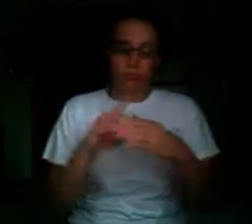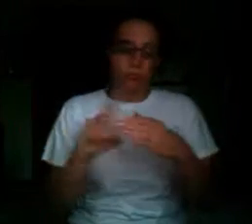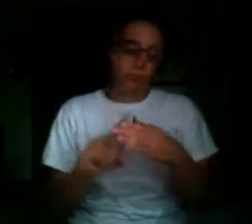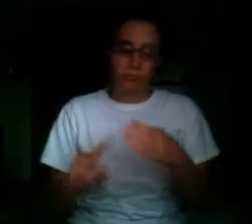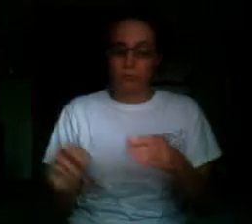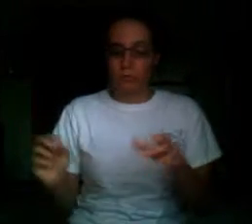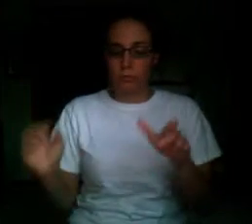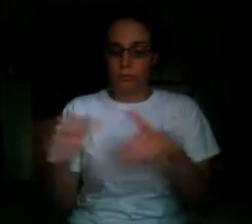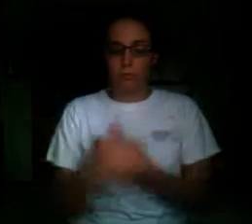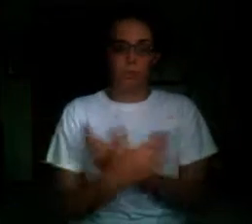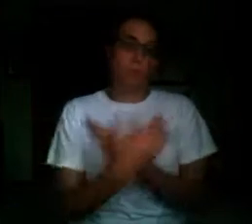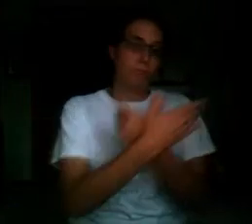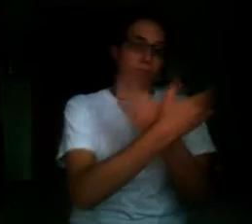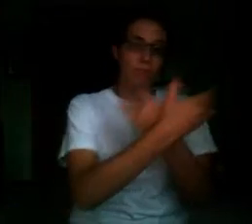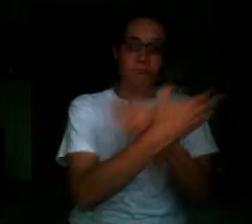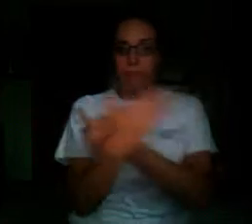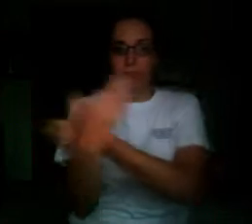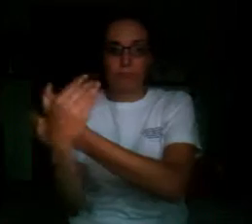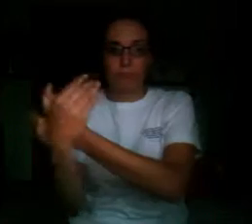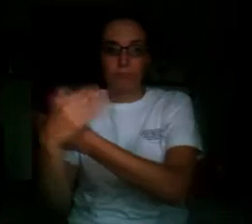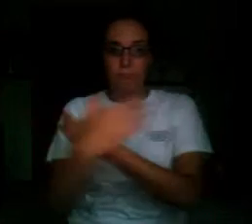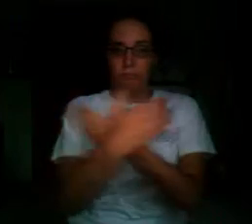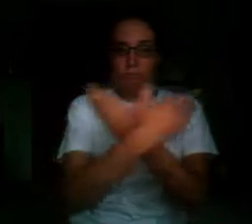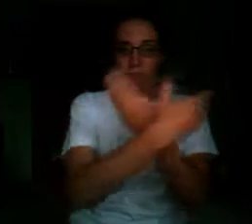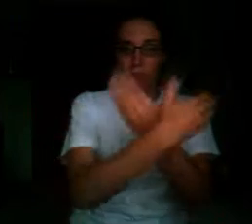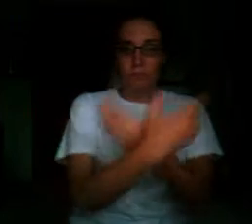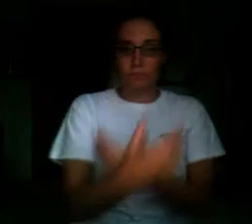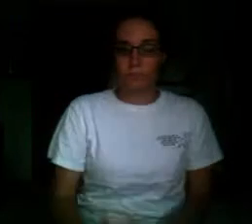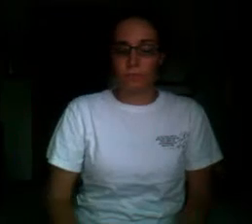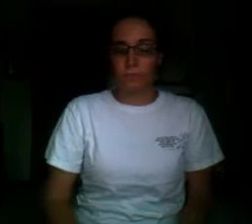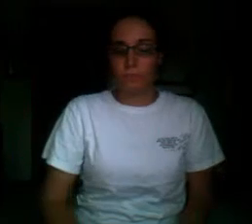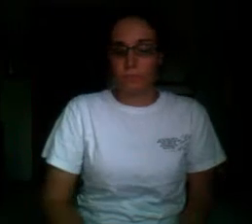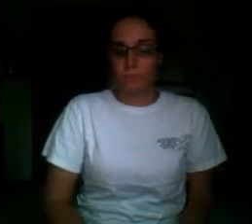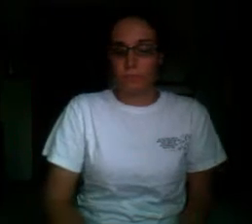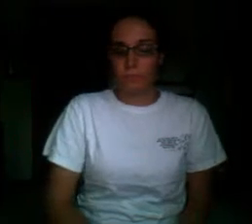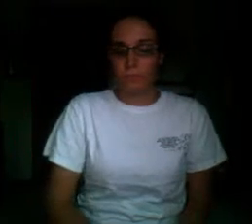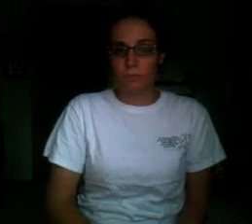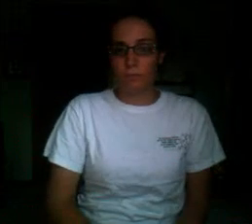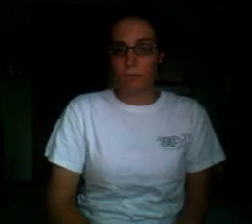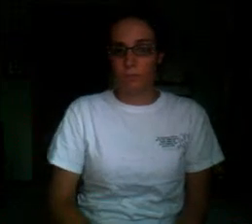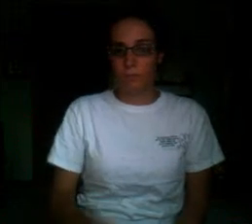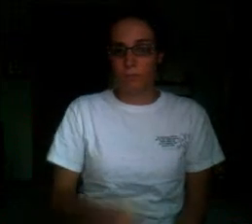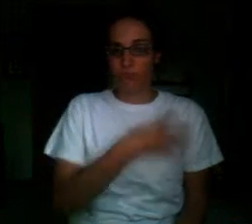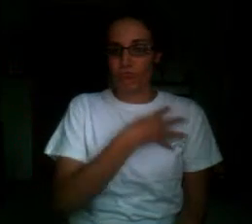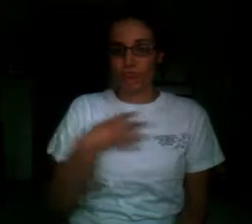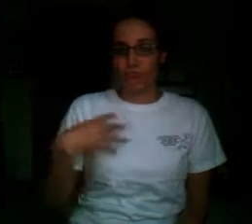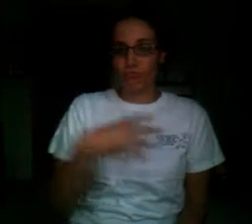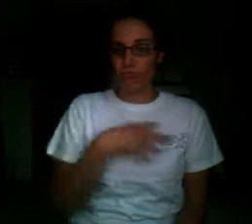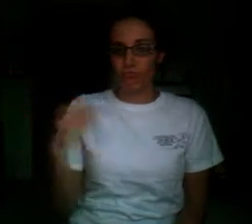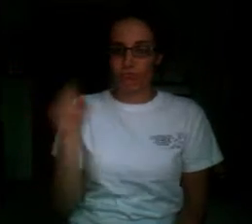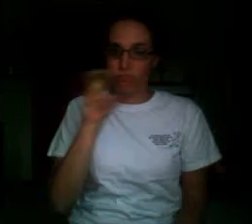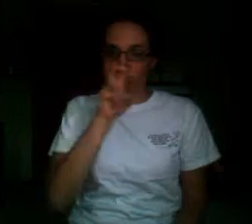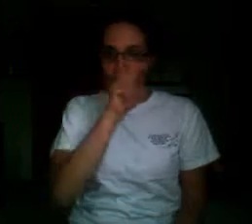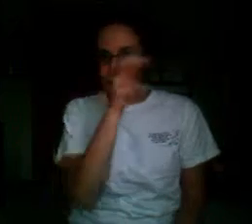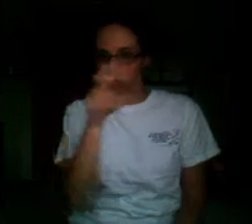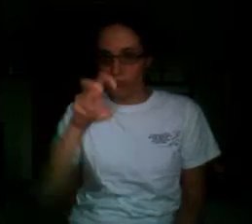and flew to cling to bending grass stems, balancing lightly. A striped garter snake came flowing and curving through the